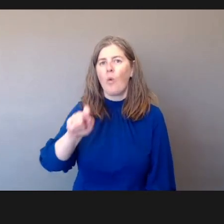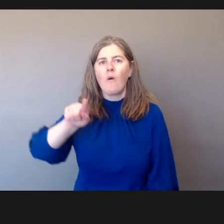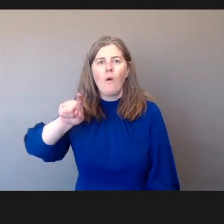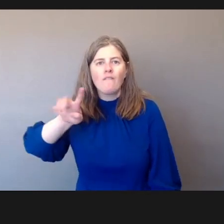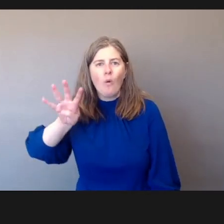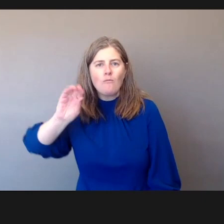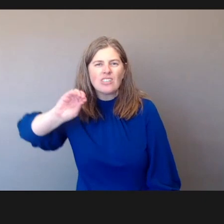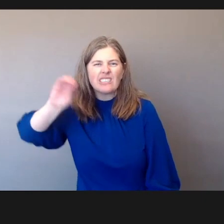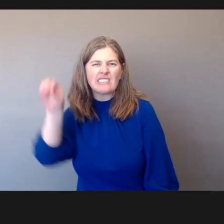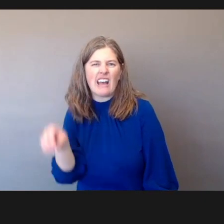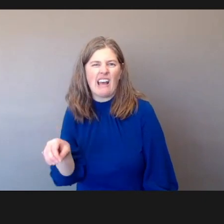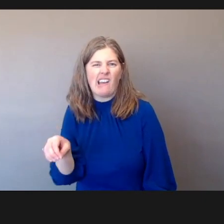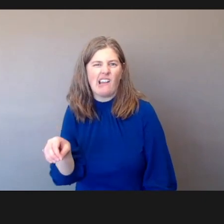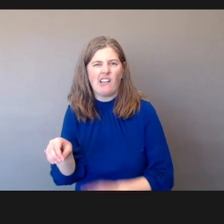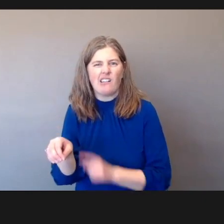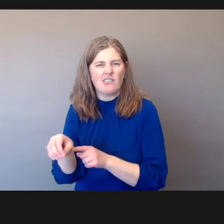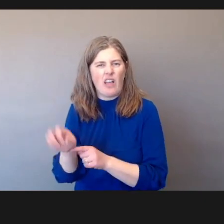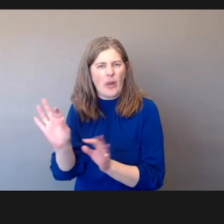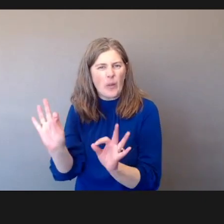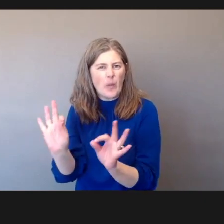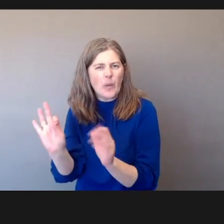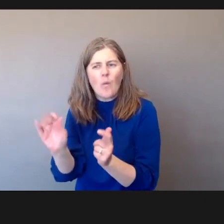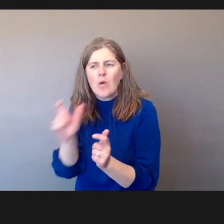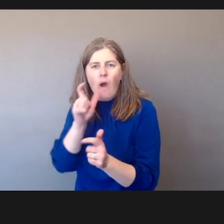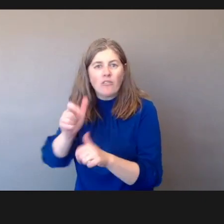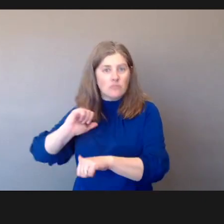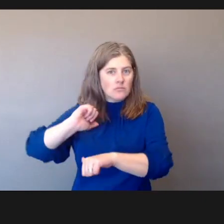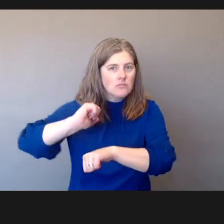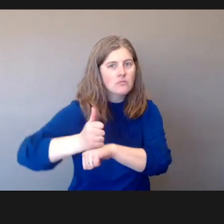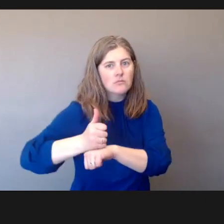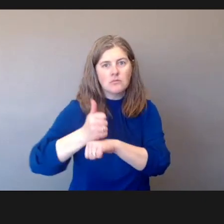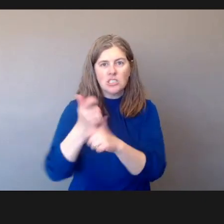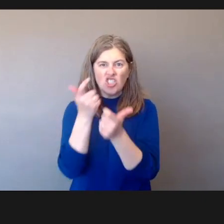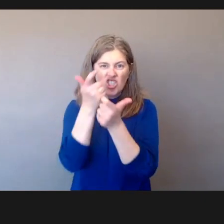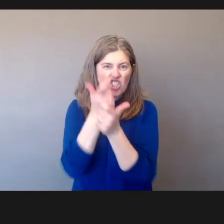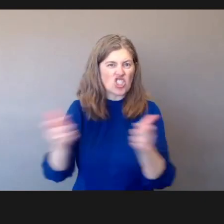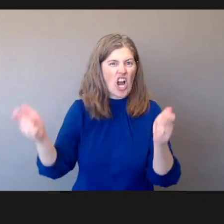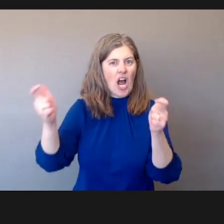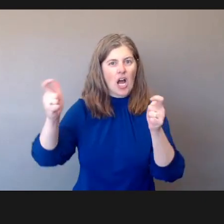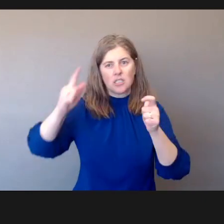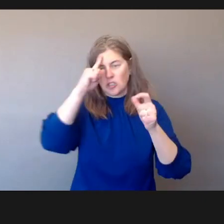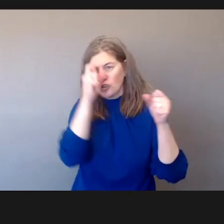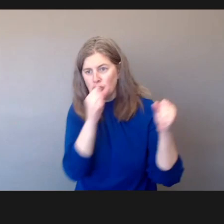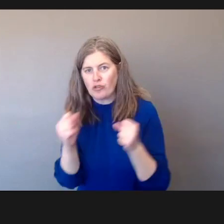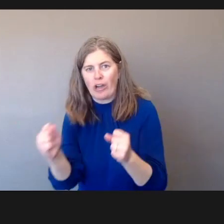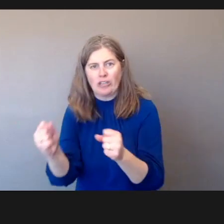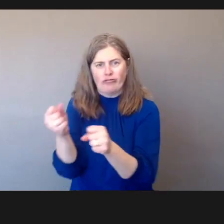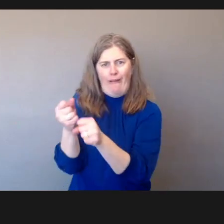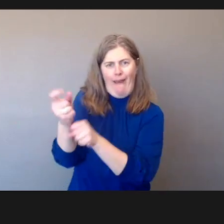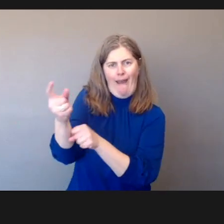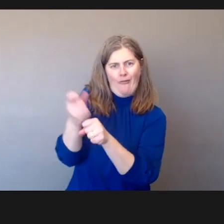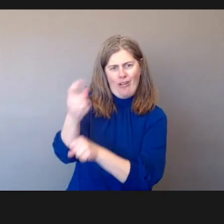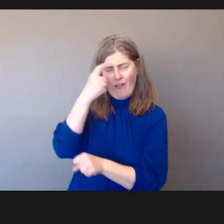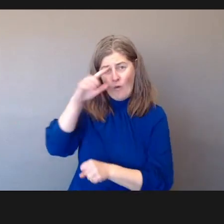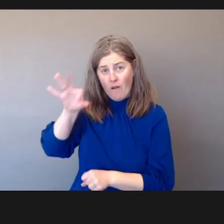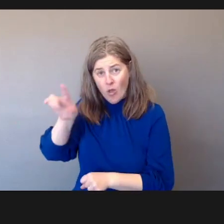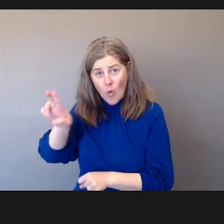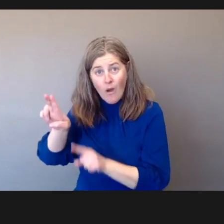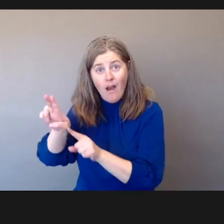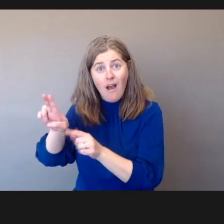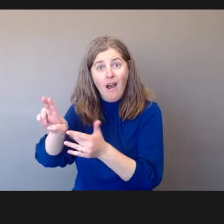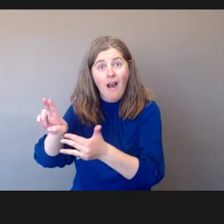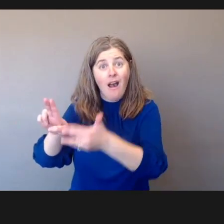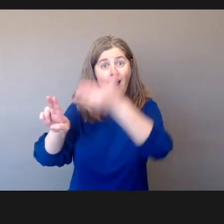0.14%, that we don't have to implement a massive pandemic strategy every year for influenza. Now, we did